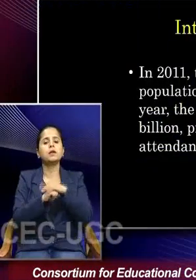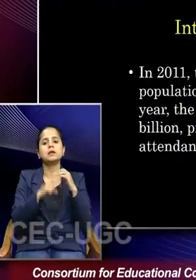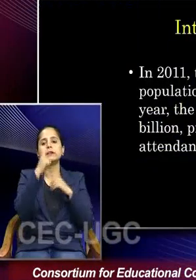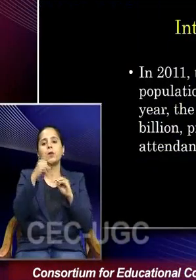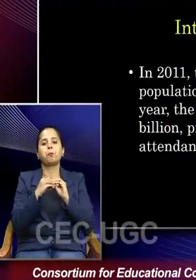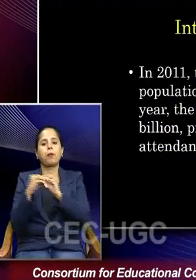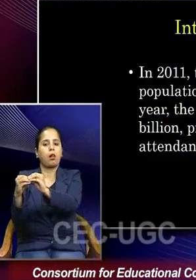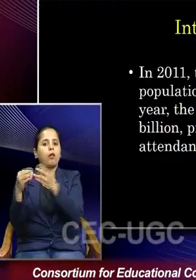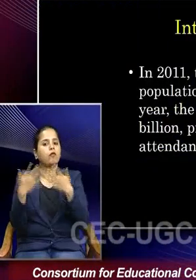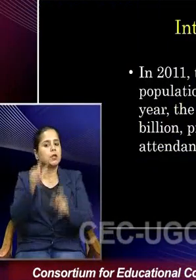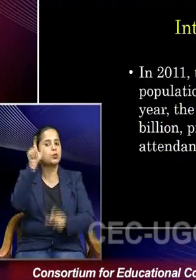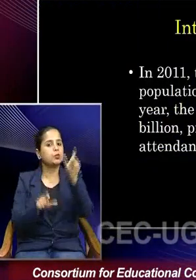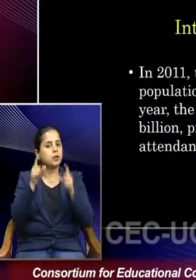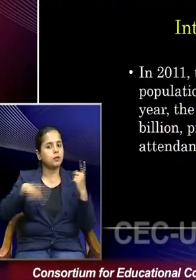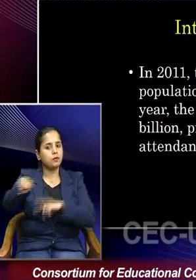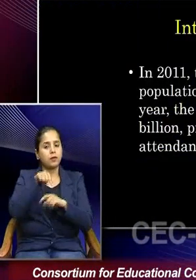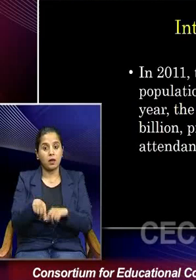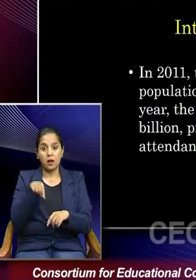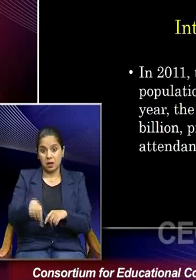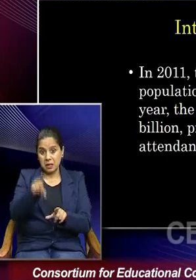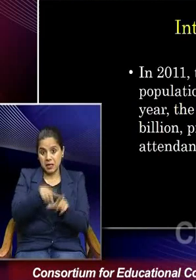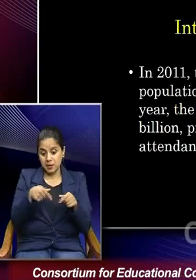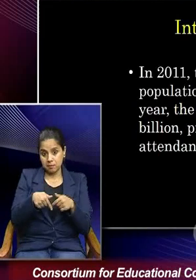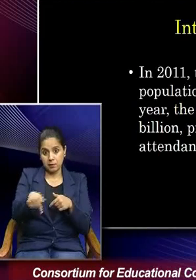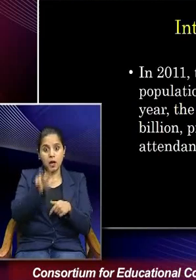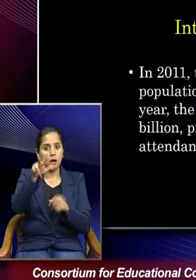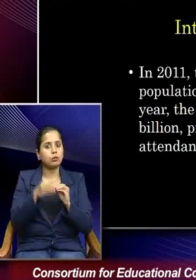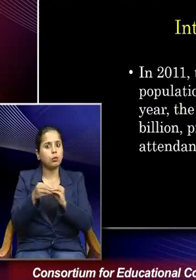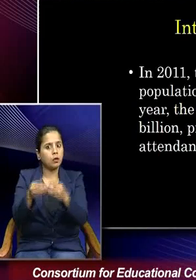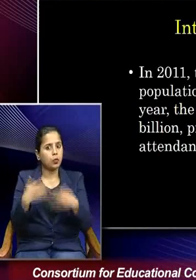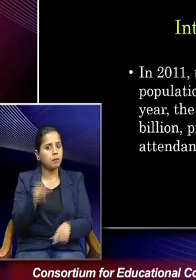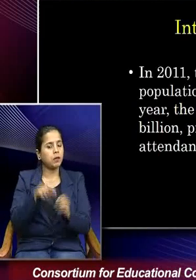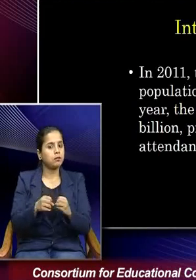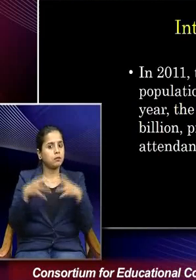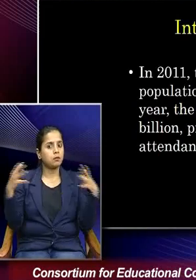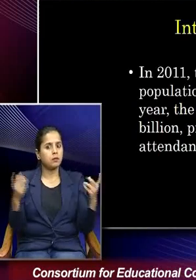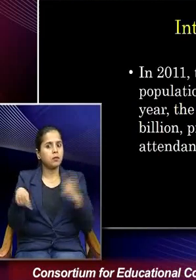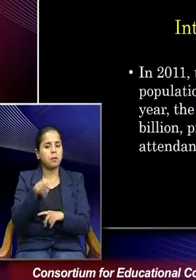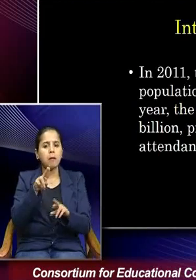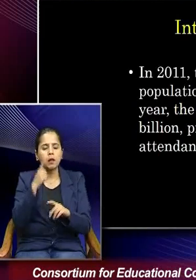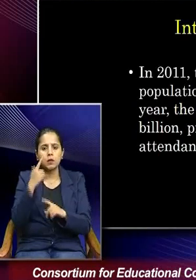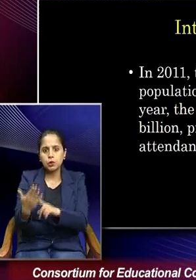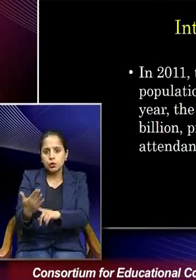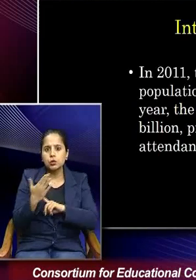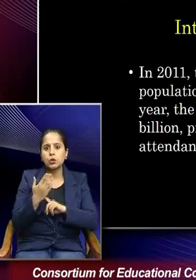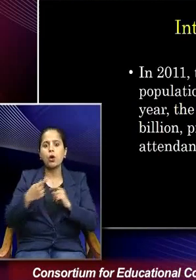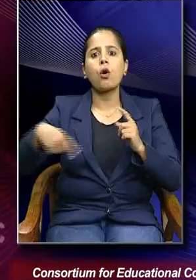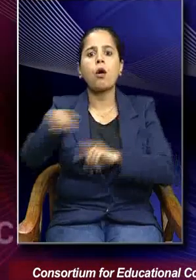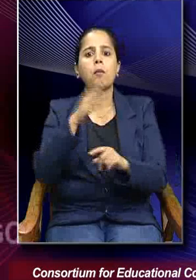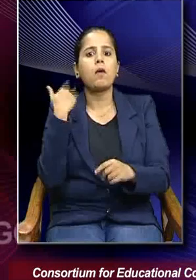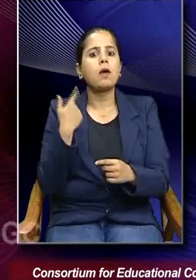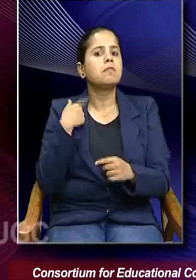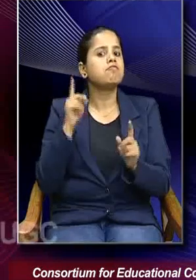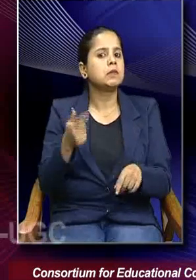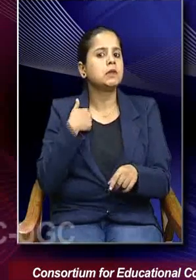billion. The year number will hit 8 billion, prompting attendance with response. That is, we need to